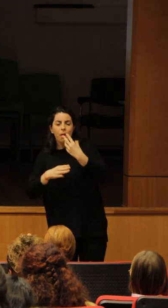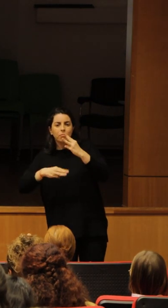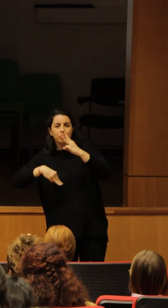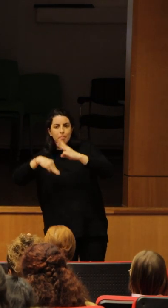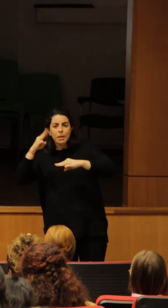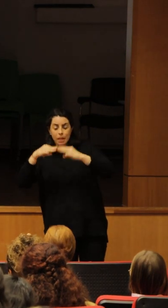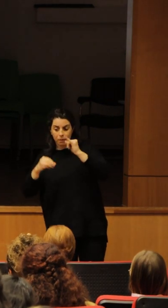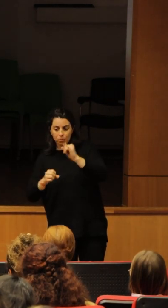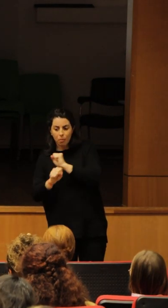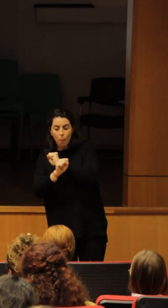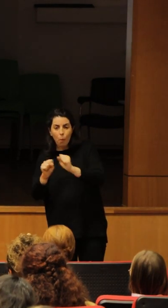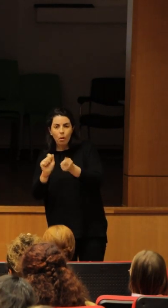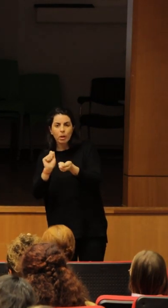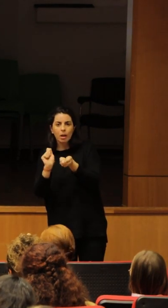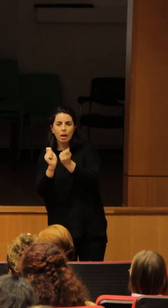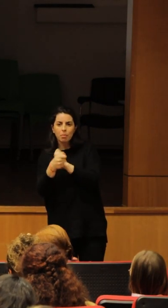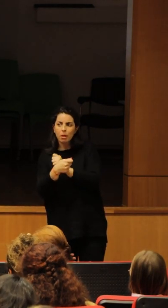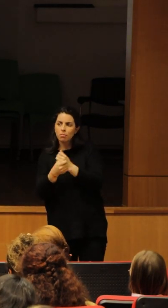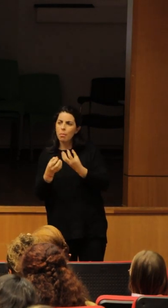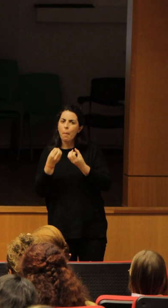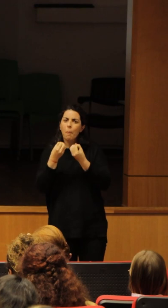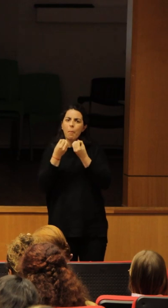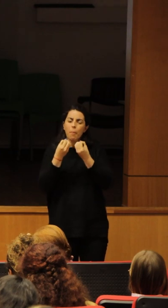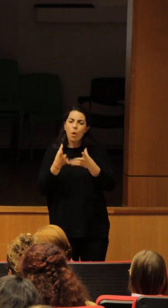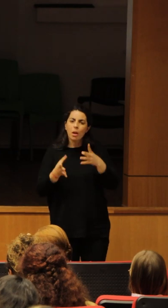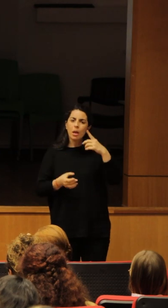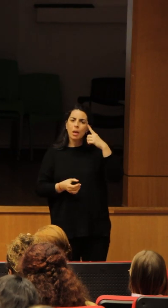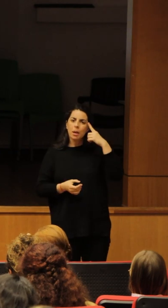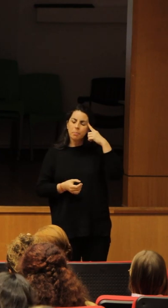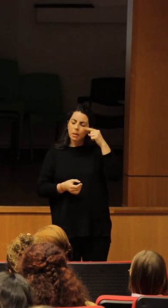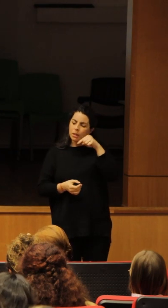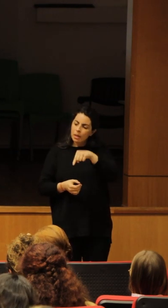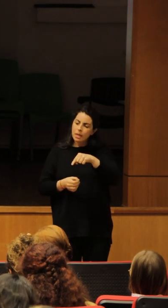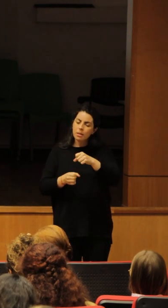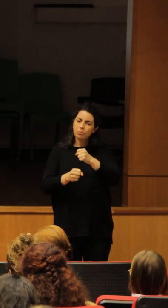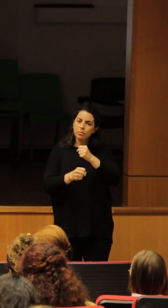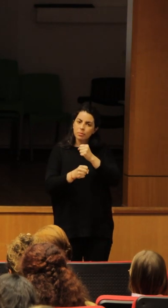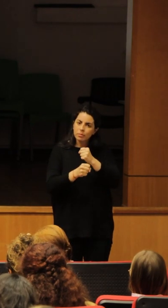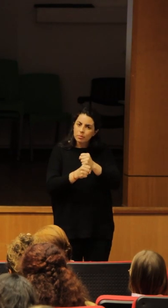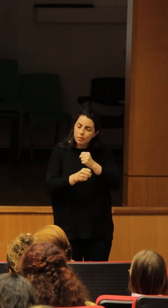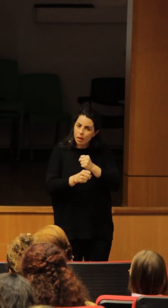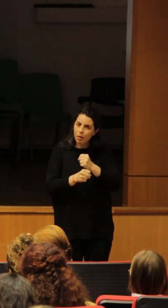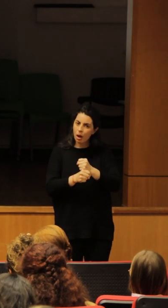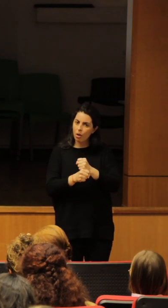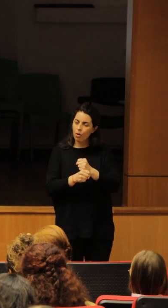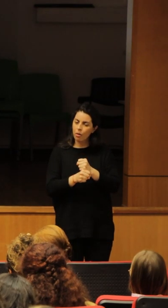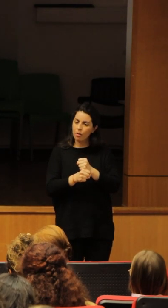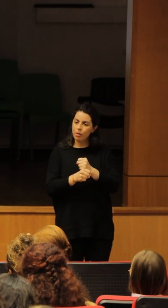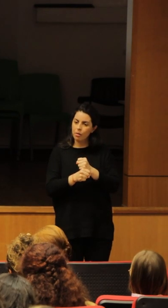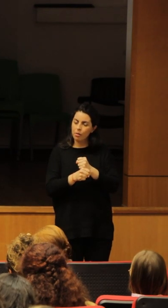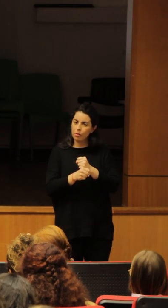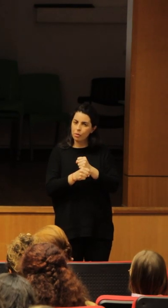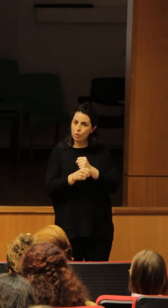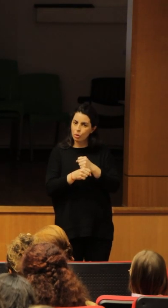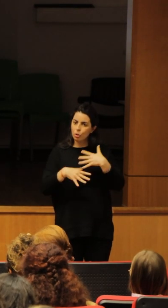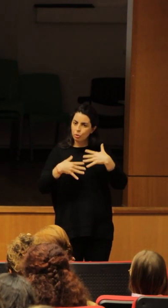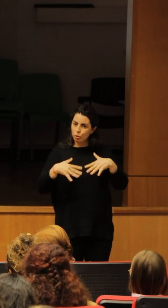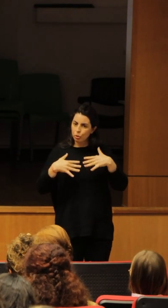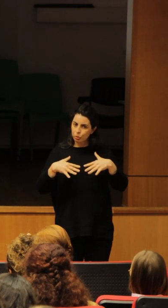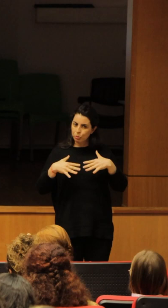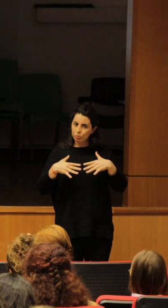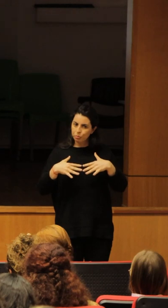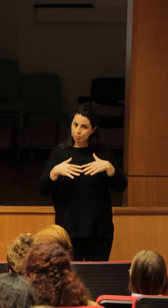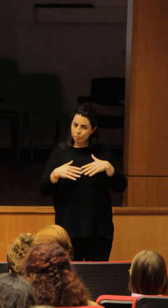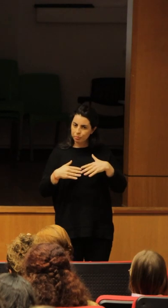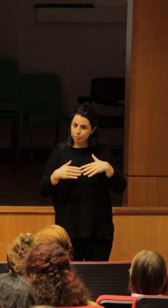going to work? ¿Y por qué pensamos que esto es un trabajo? So we'll talk about that in a minute. Vamos a hablar de eso en un